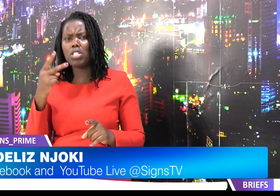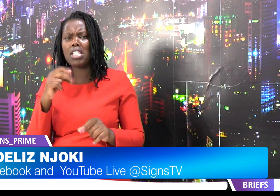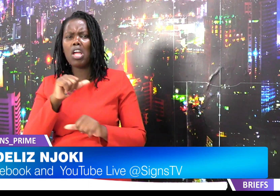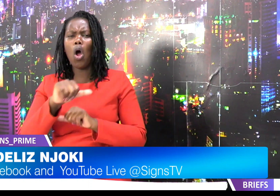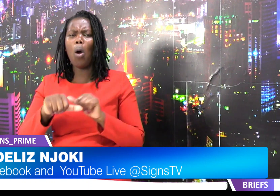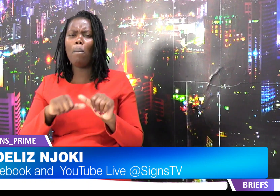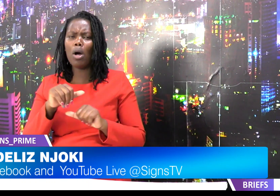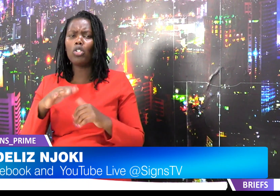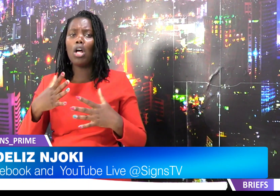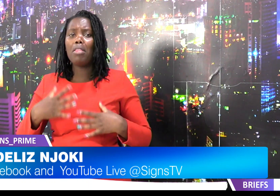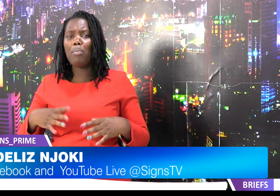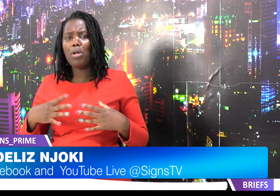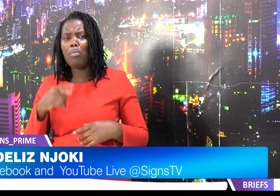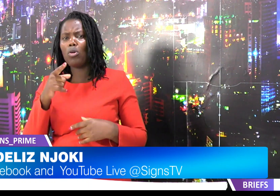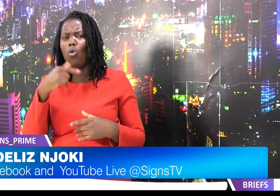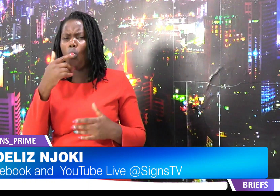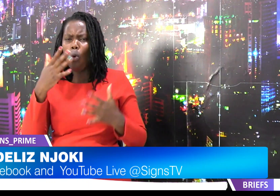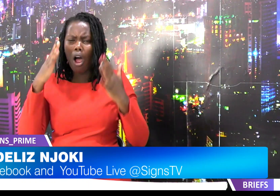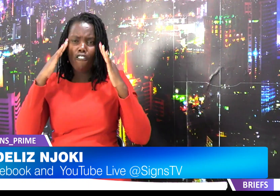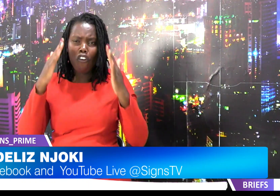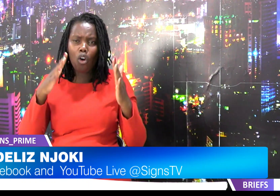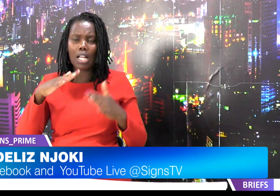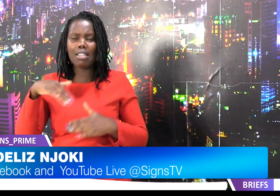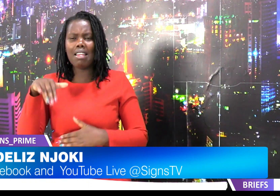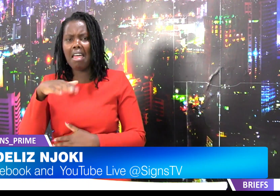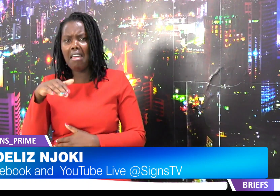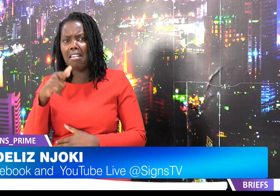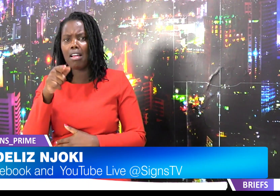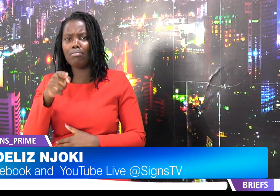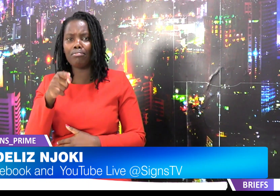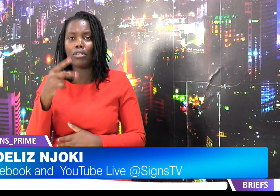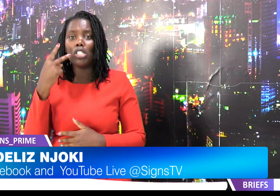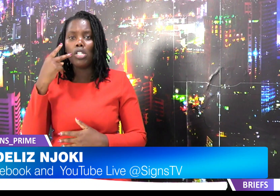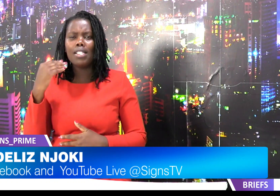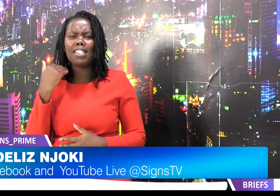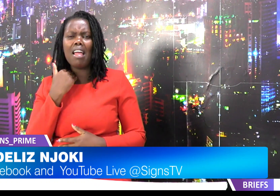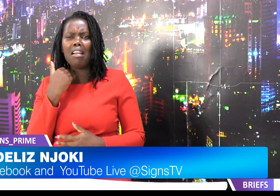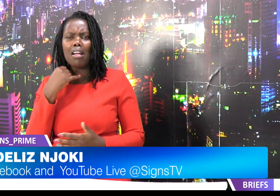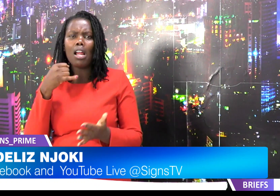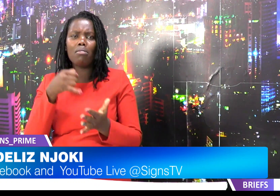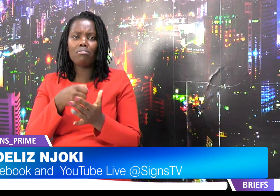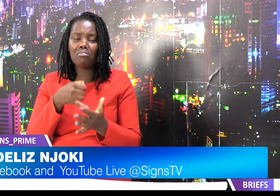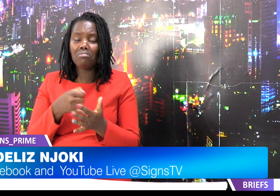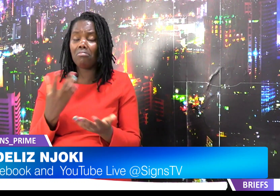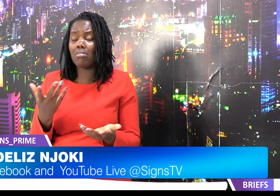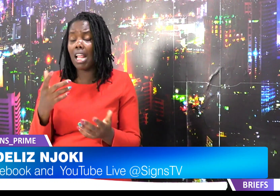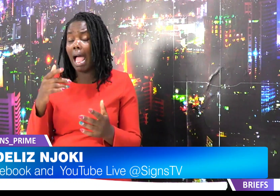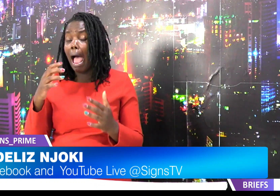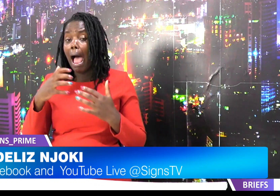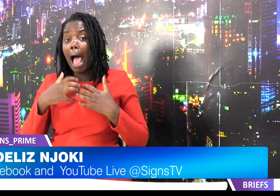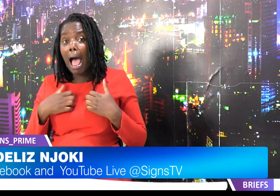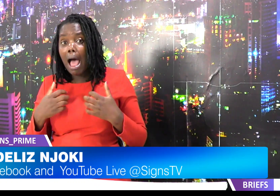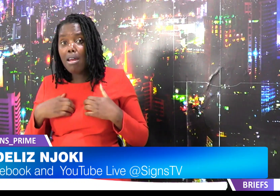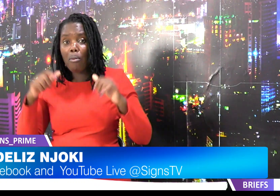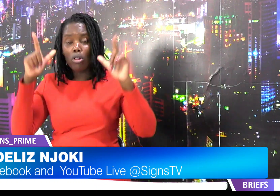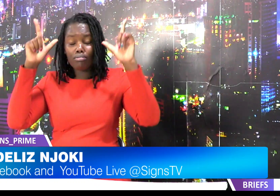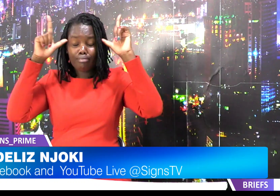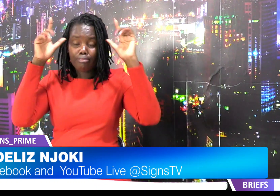He also noted that the operation has helped to restore a sense of security to the regions as it focused